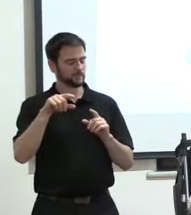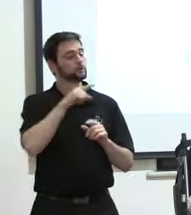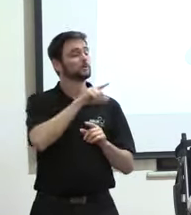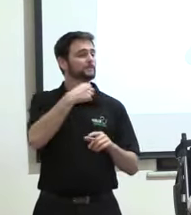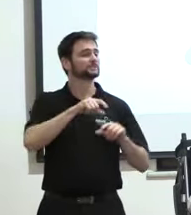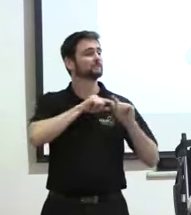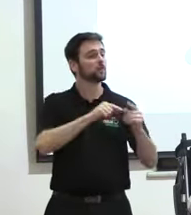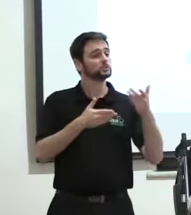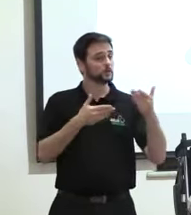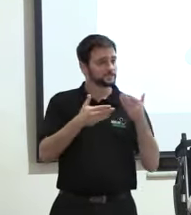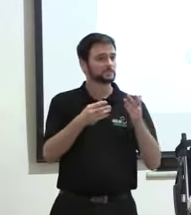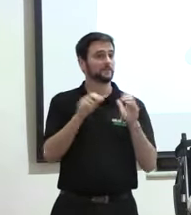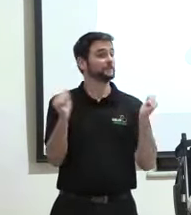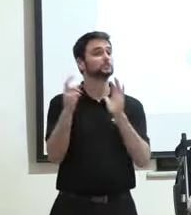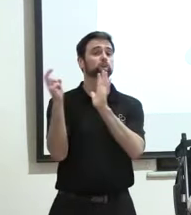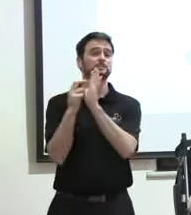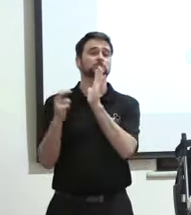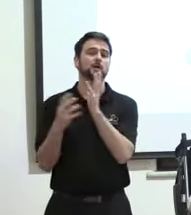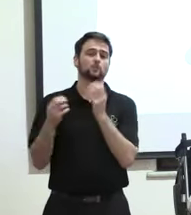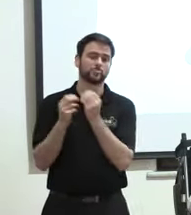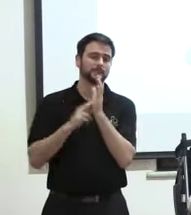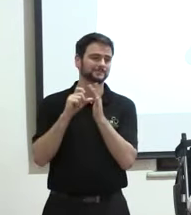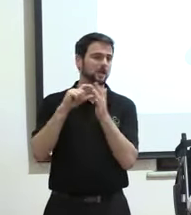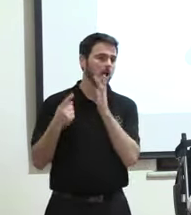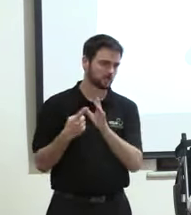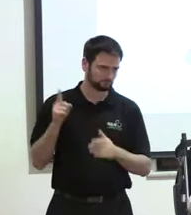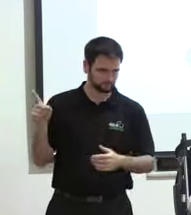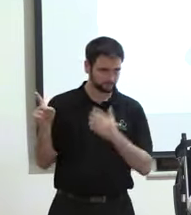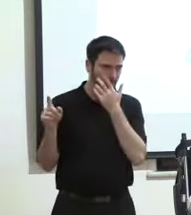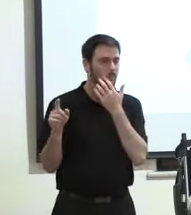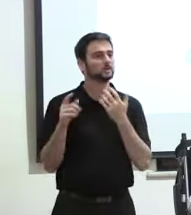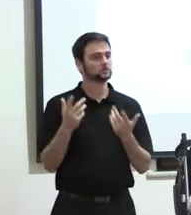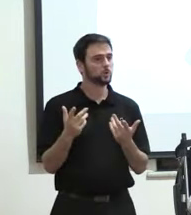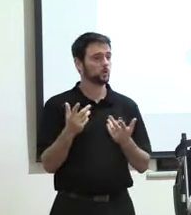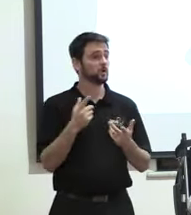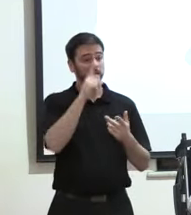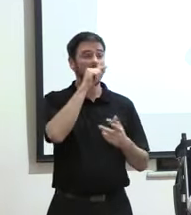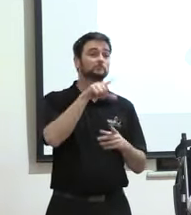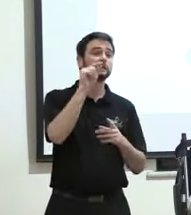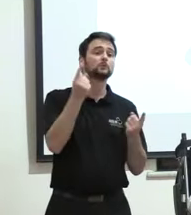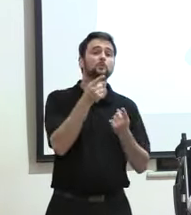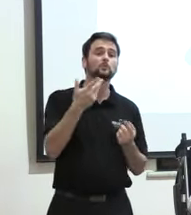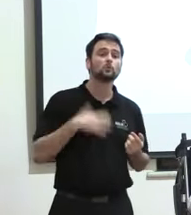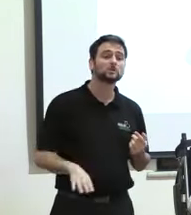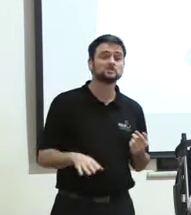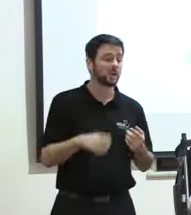use have to be registered with the NDIS in order for you to use your NDIS funding to